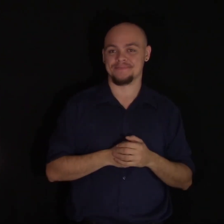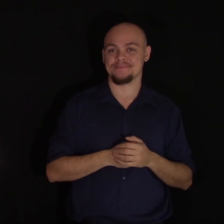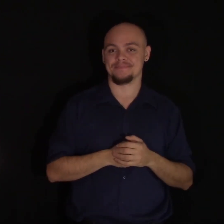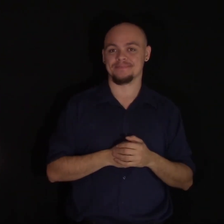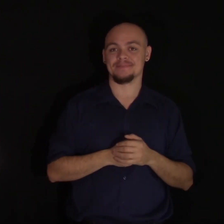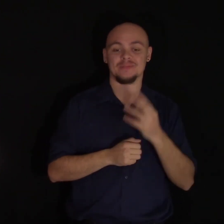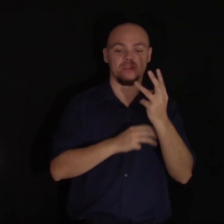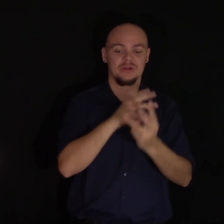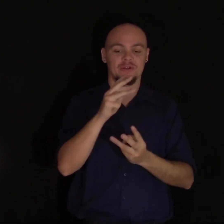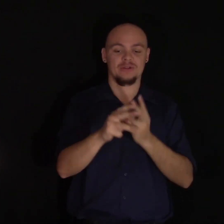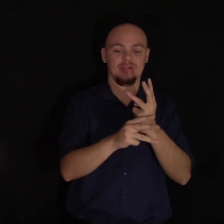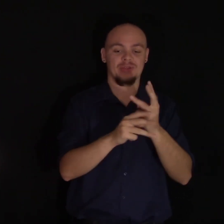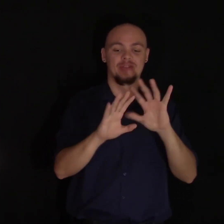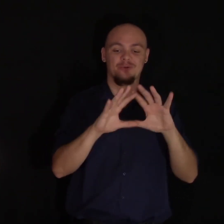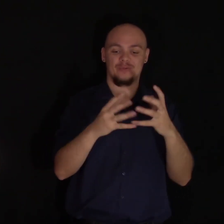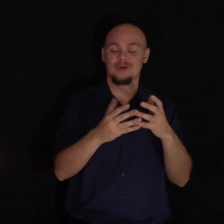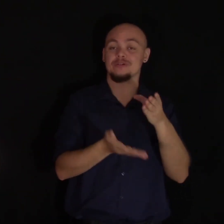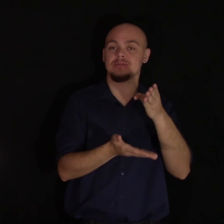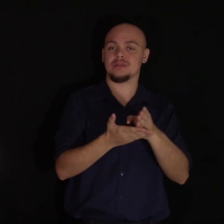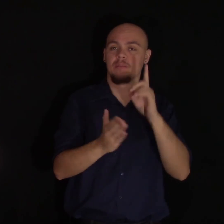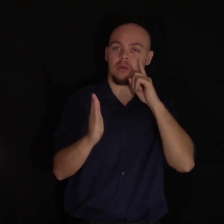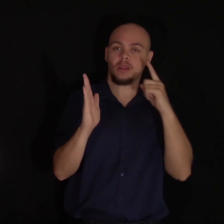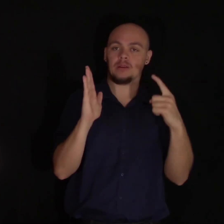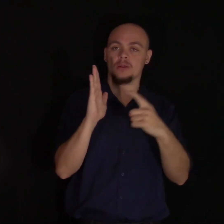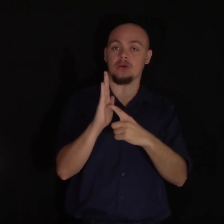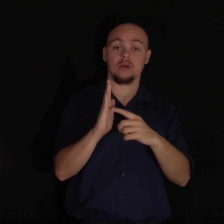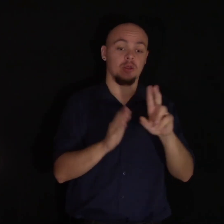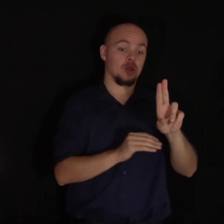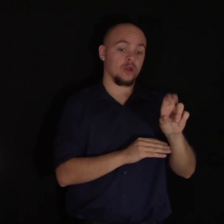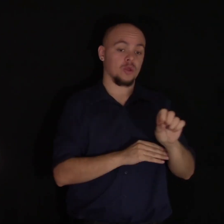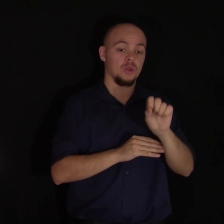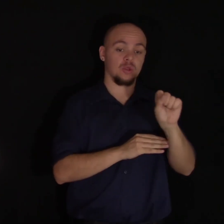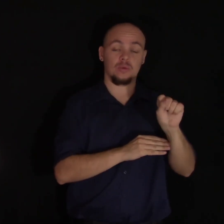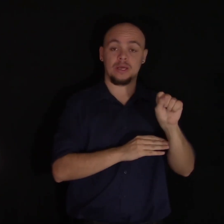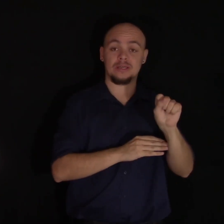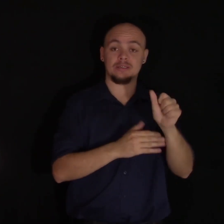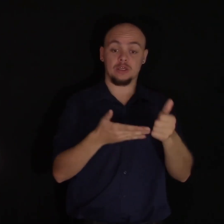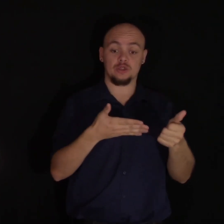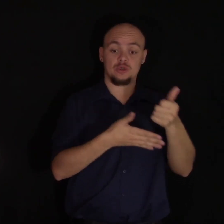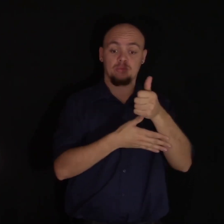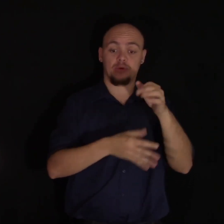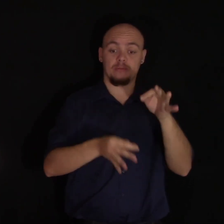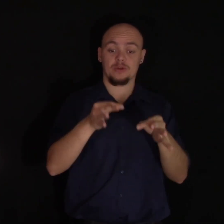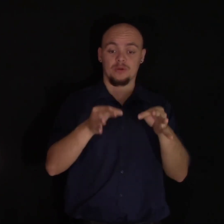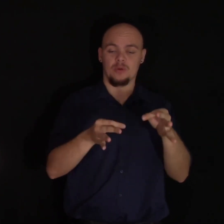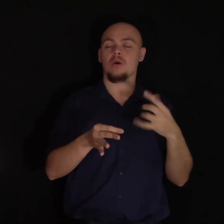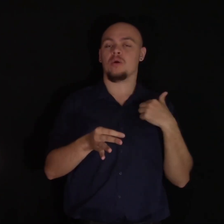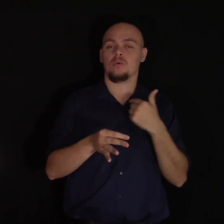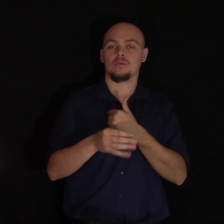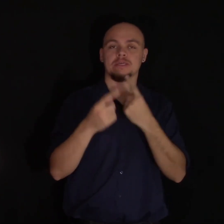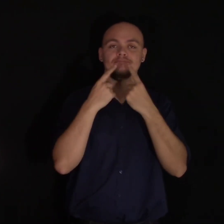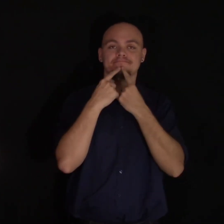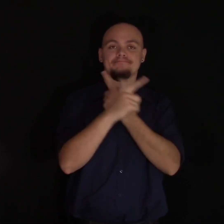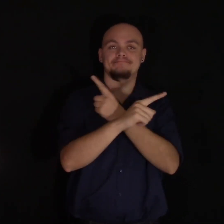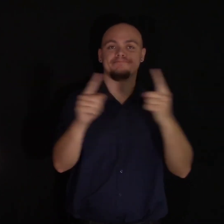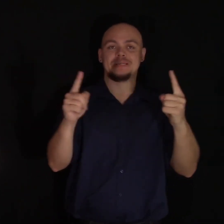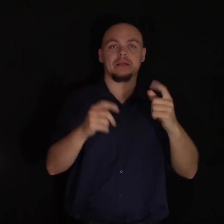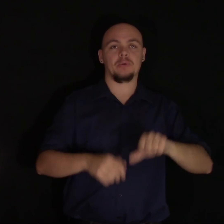the world stopped to notice. When the US Supreme Court makes a statement to the world that we can all be proud of.